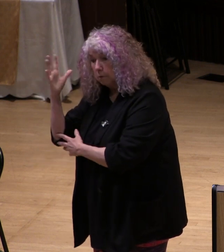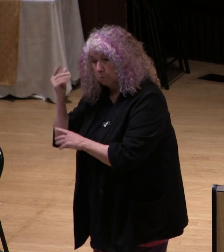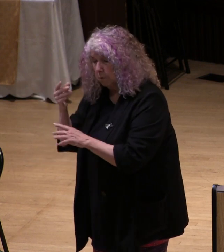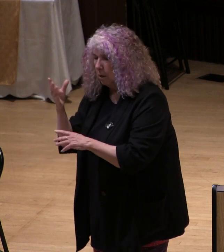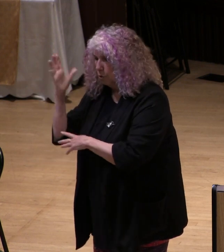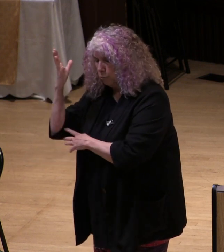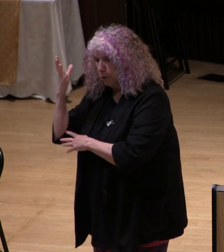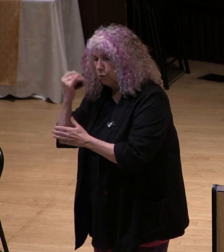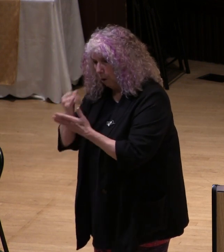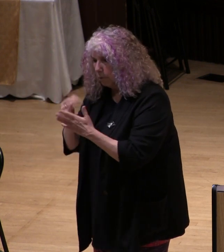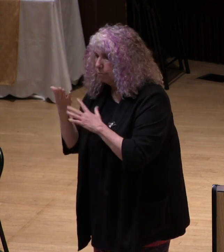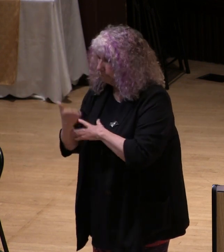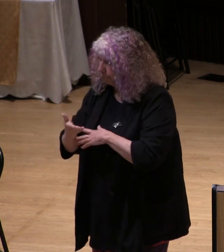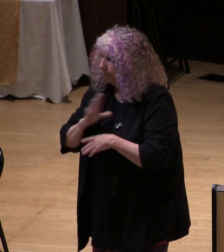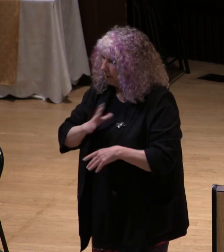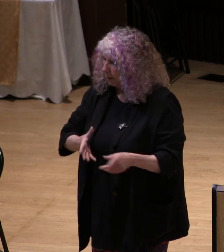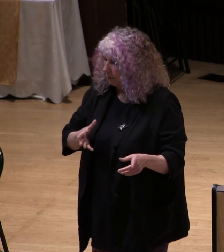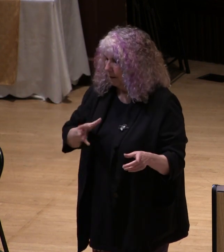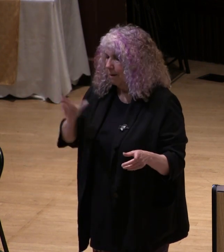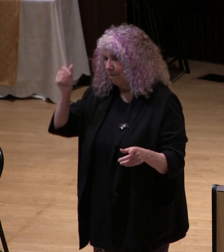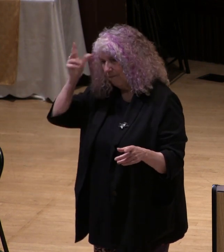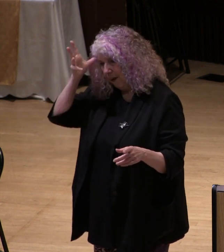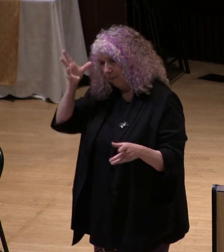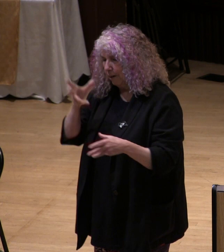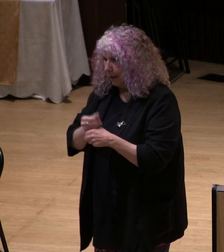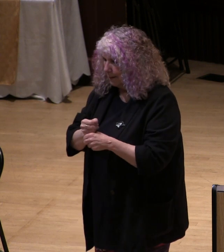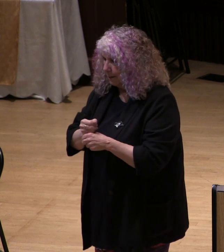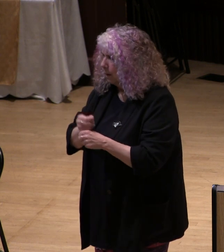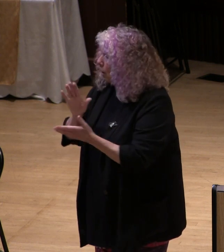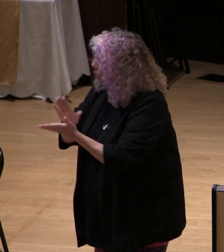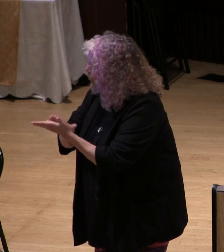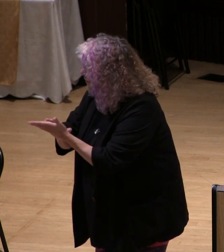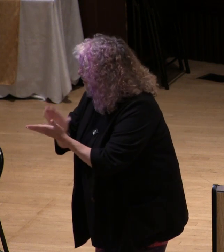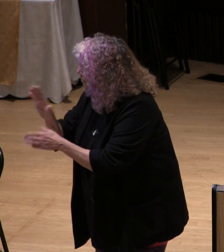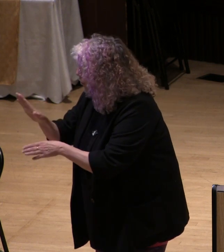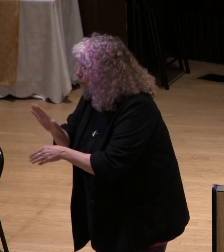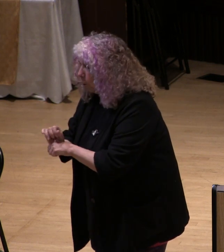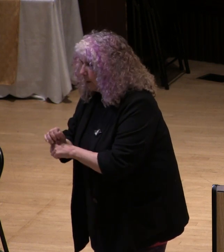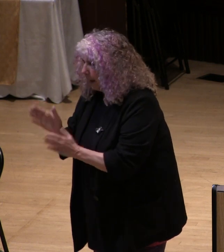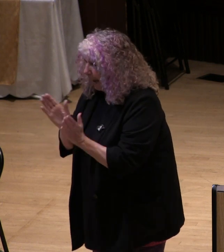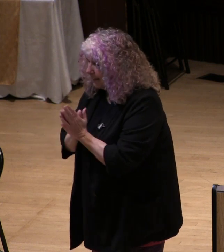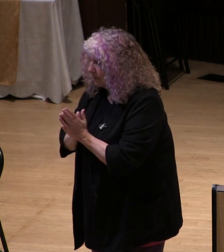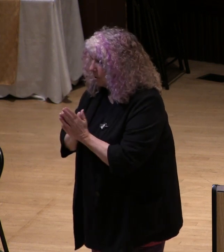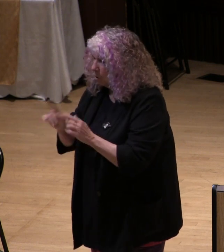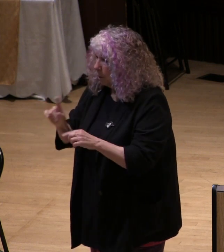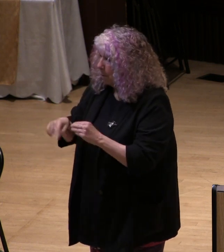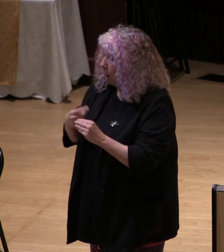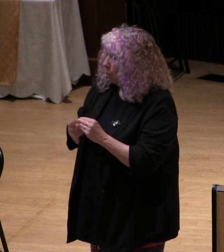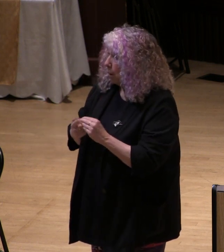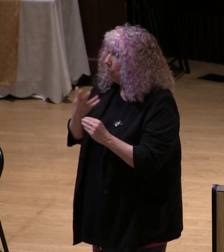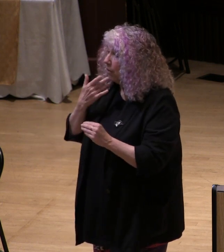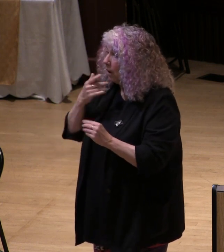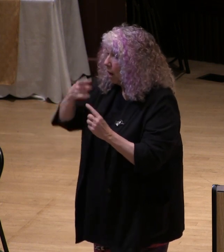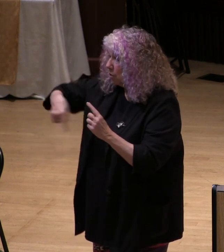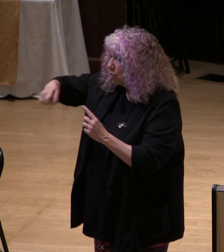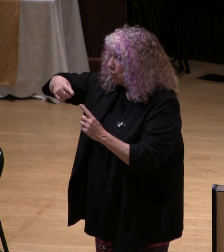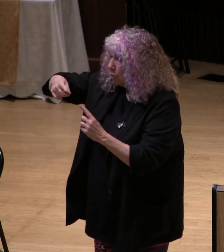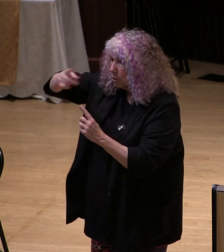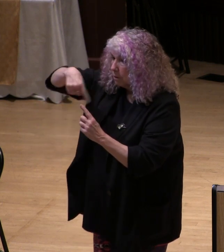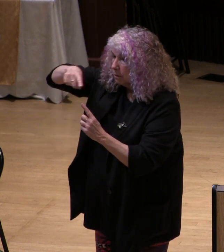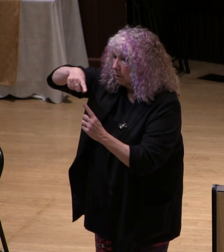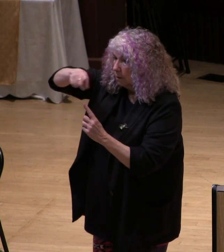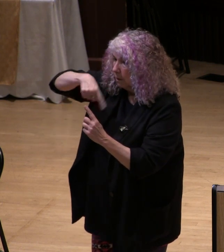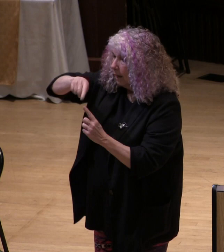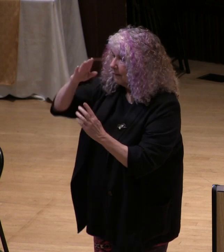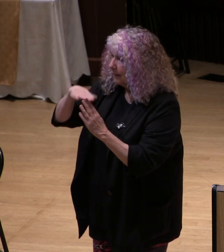through. Her father praises her artwork and asks her about the colored circles scattered in the